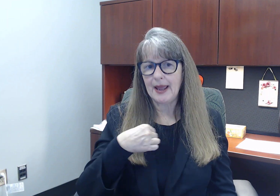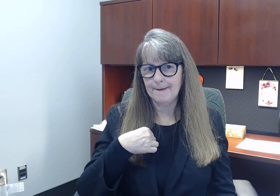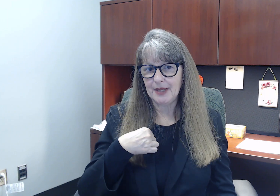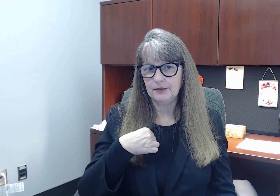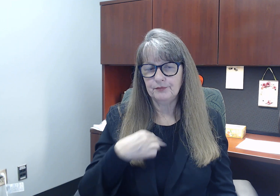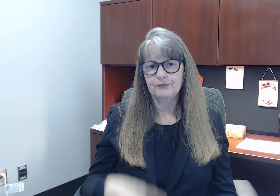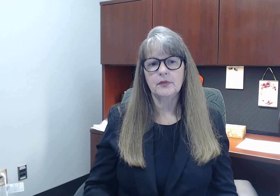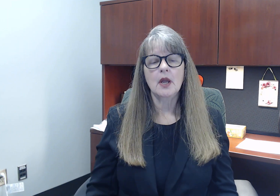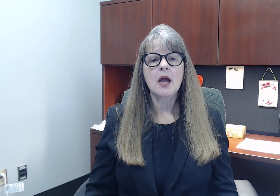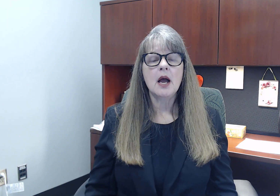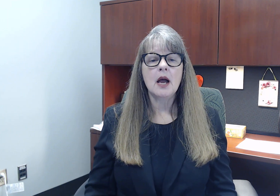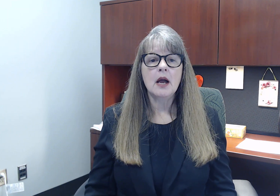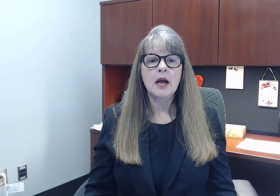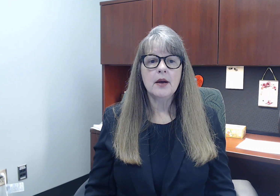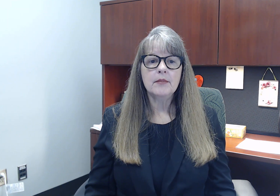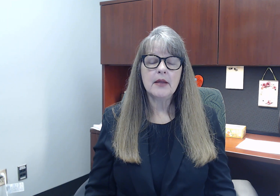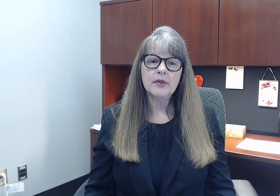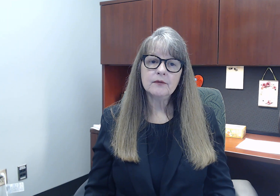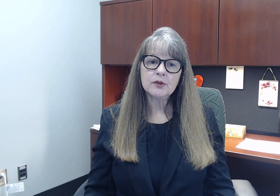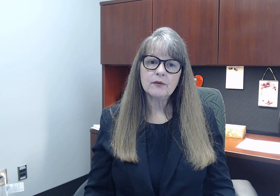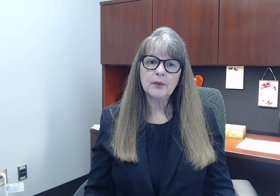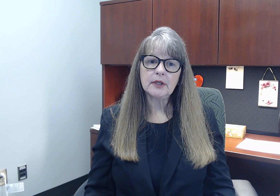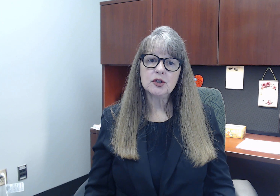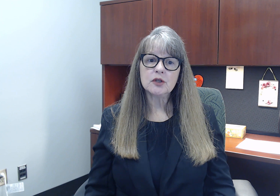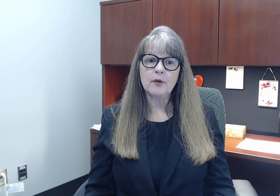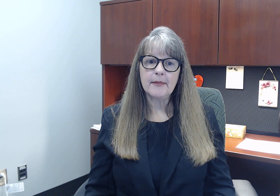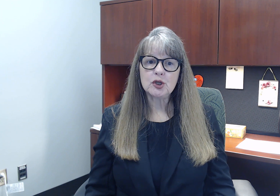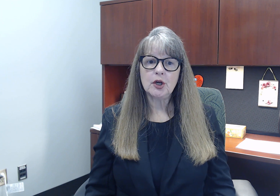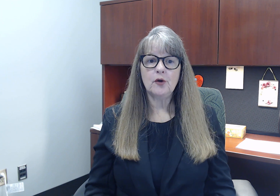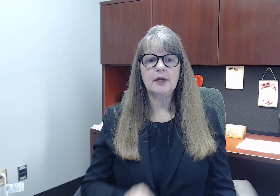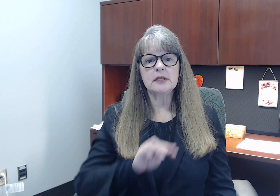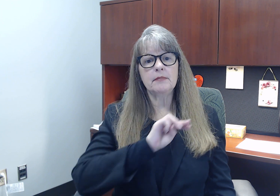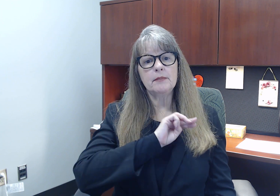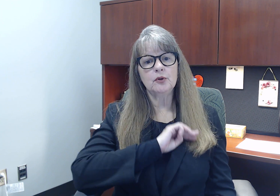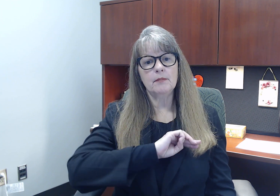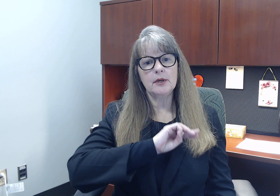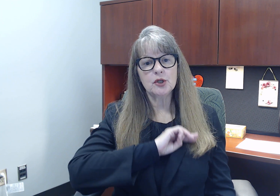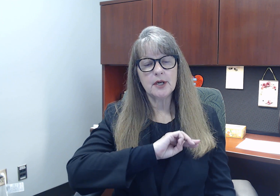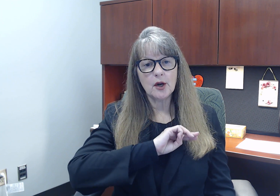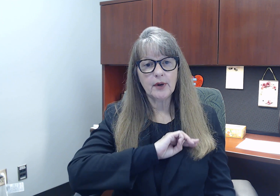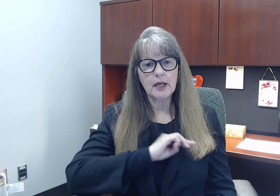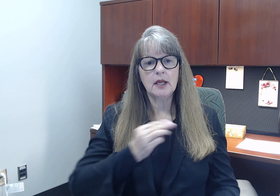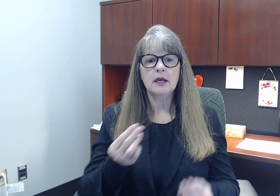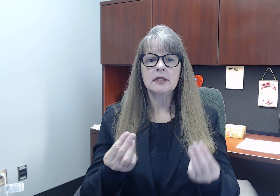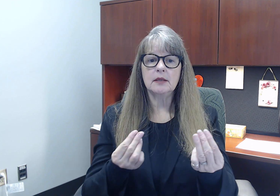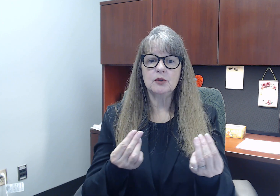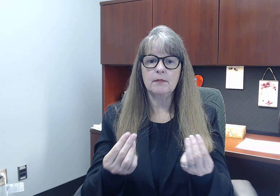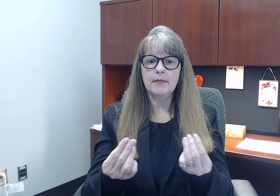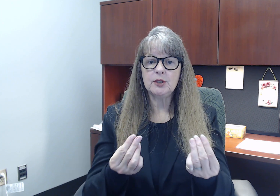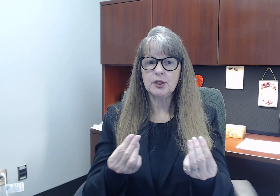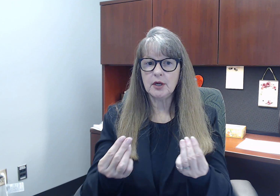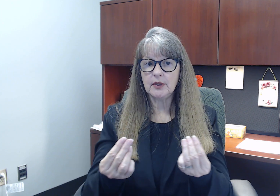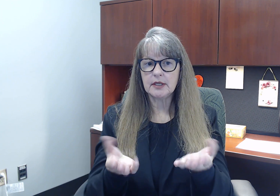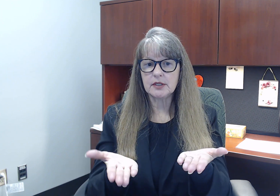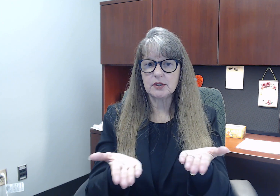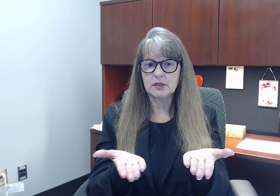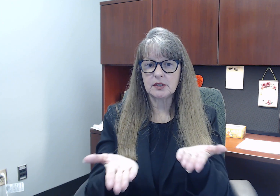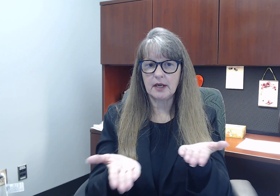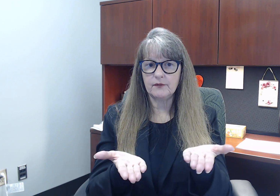M. And then for different religions, for missionary, some people do missionary, some do missionary, because this is the sign for